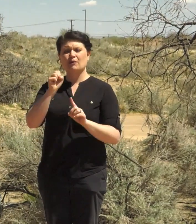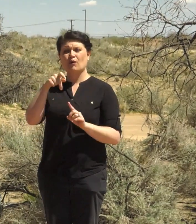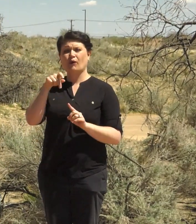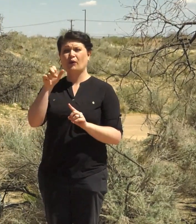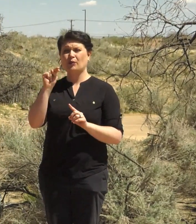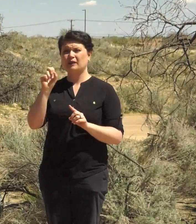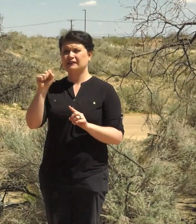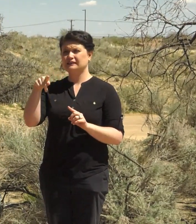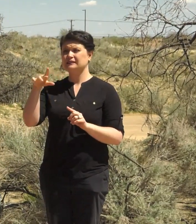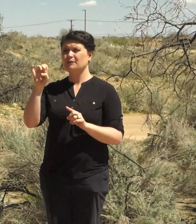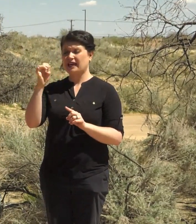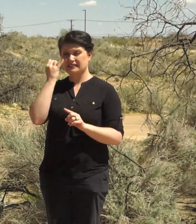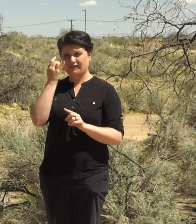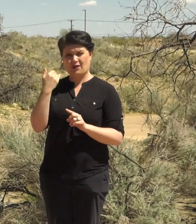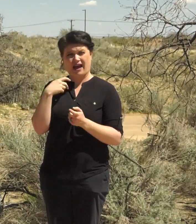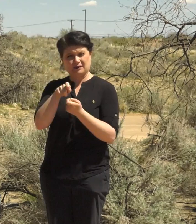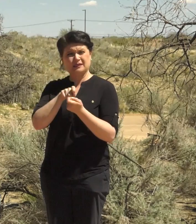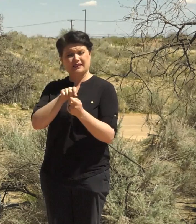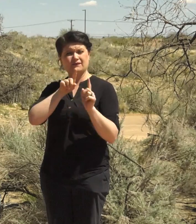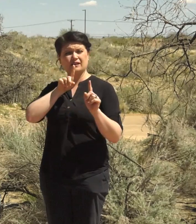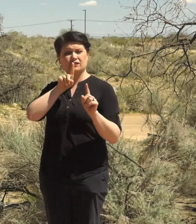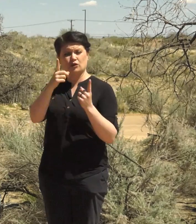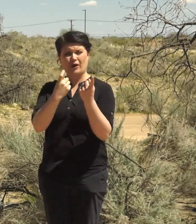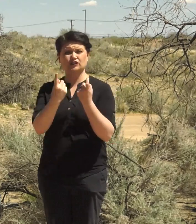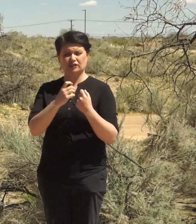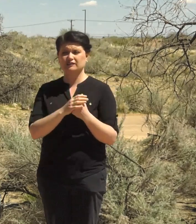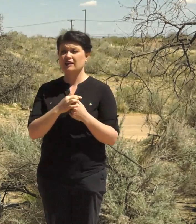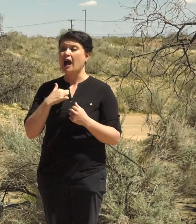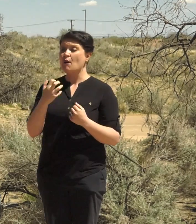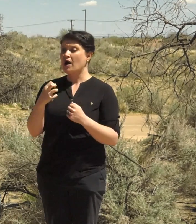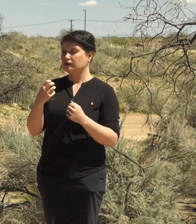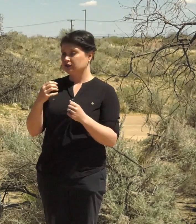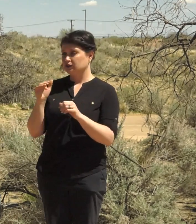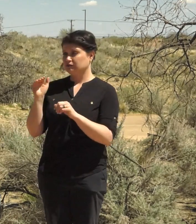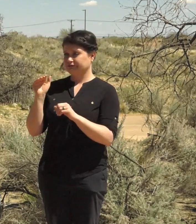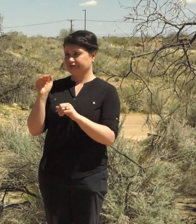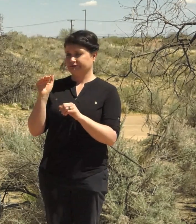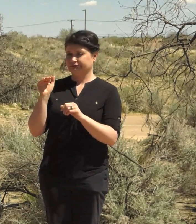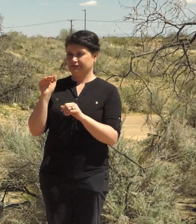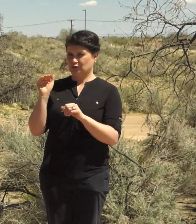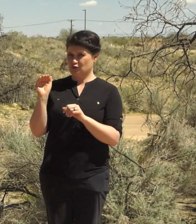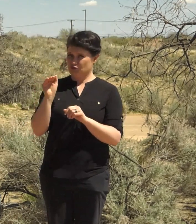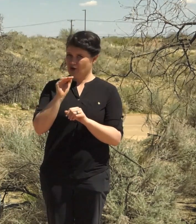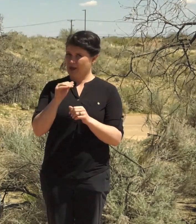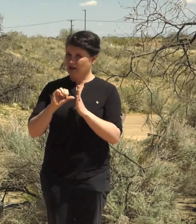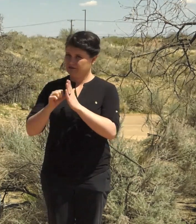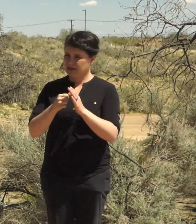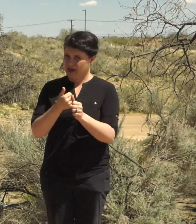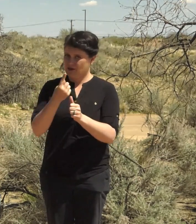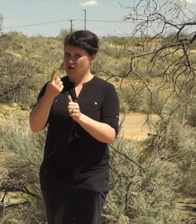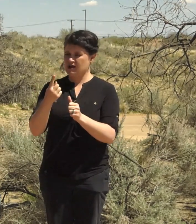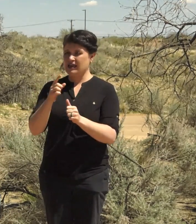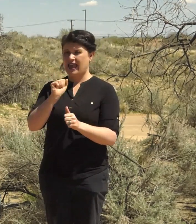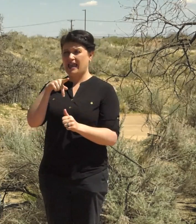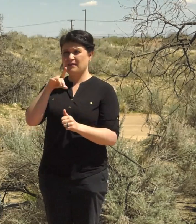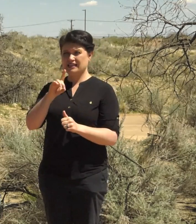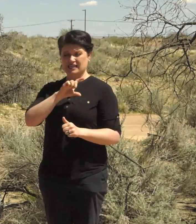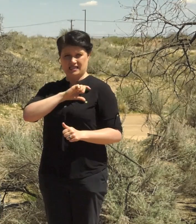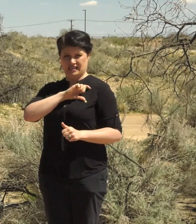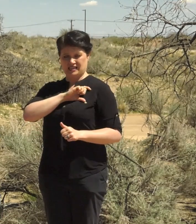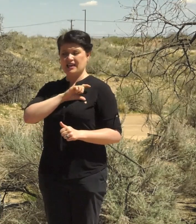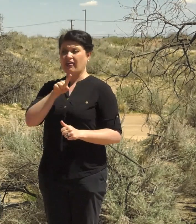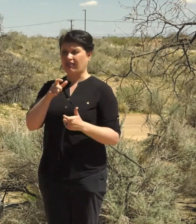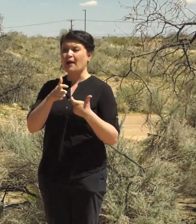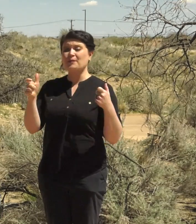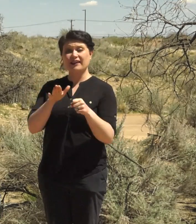there are particular questions. I want to remind everyone too, just from a law enforcement perspective, our Albuquerque Police Department is big enough